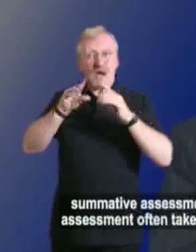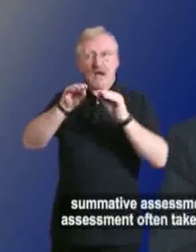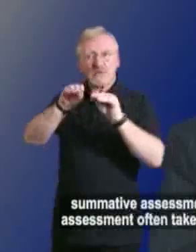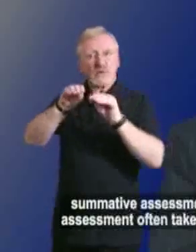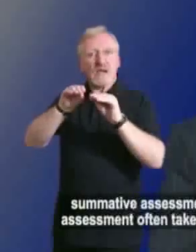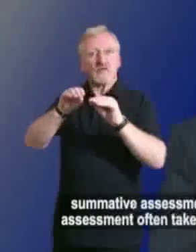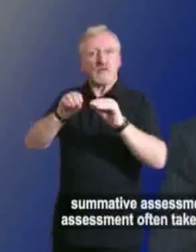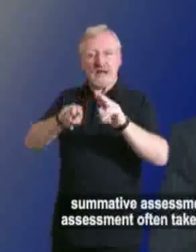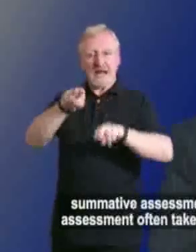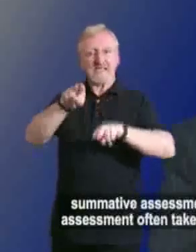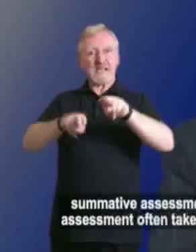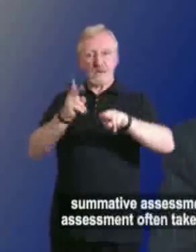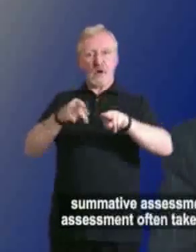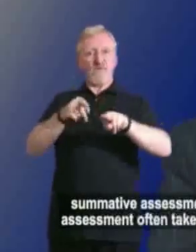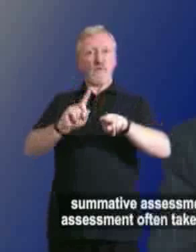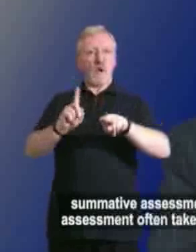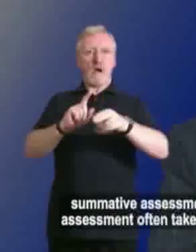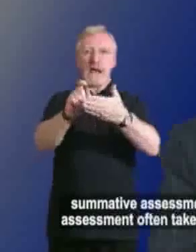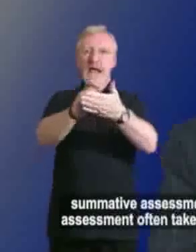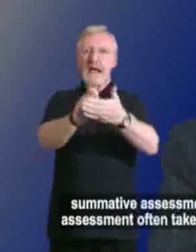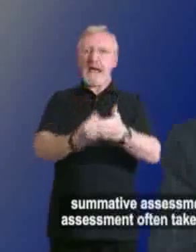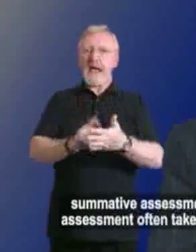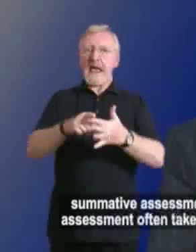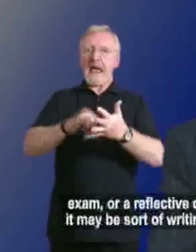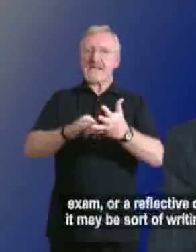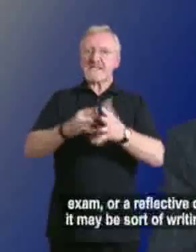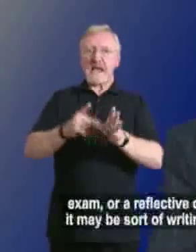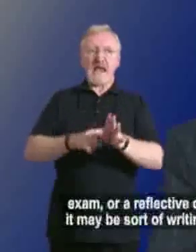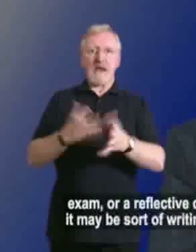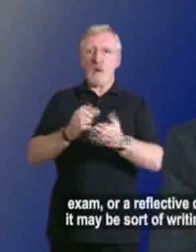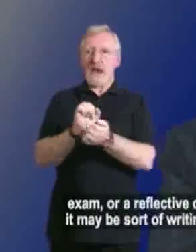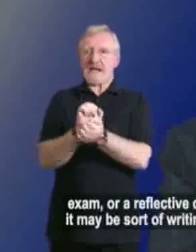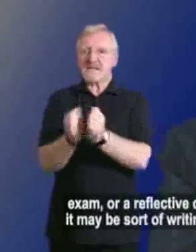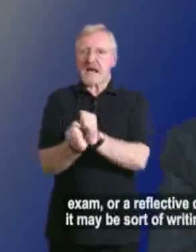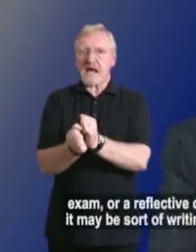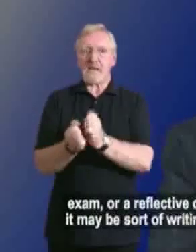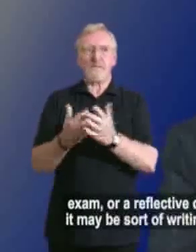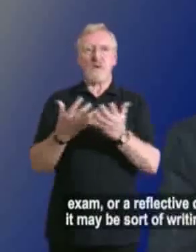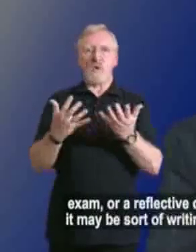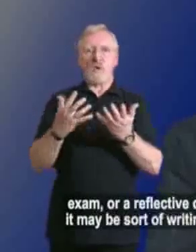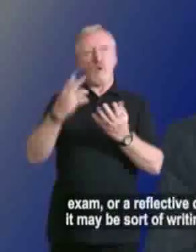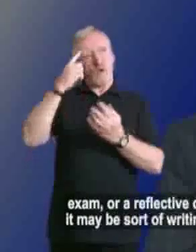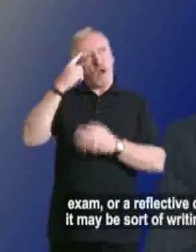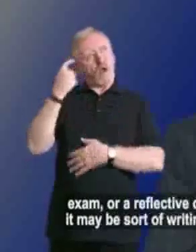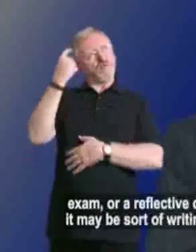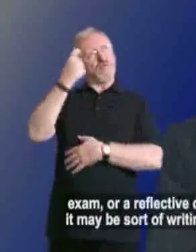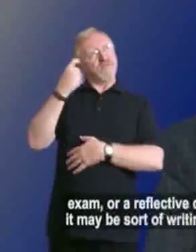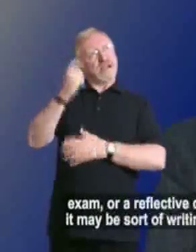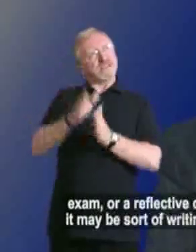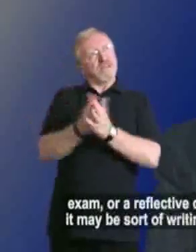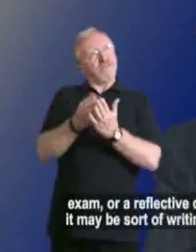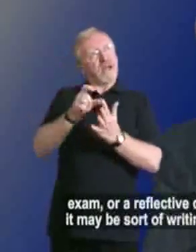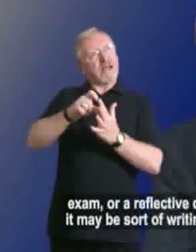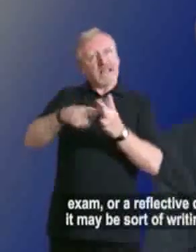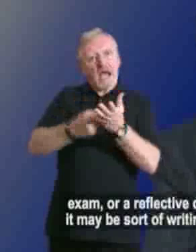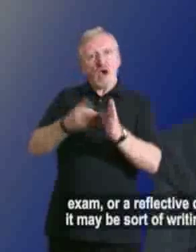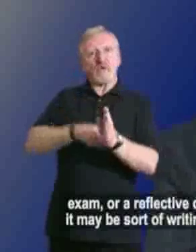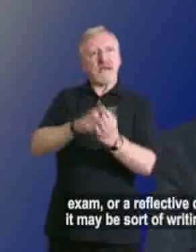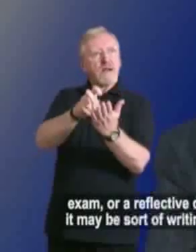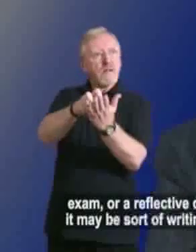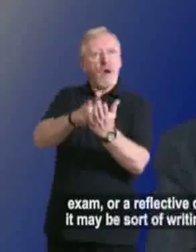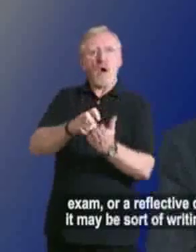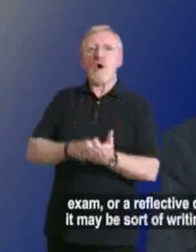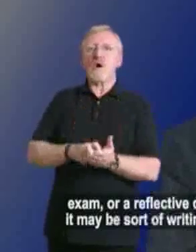education, assessment often takes the form of an essay or an exam or a reflective diary or